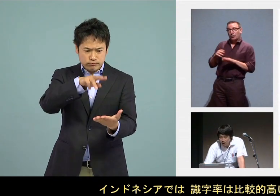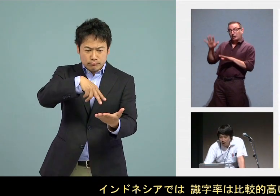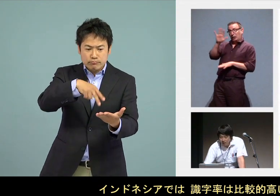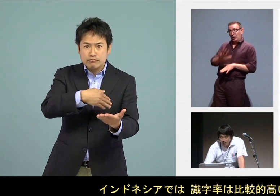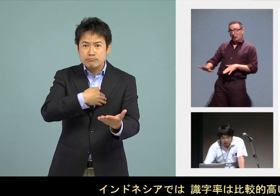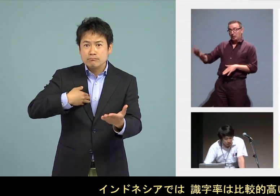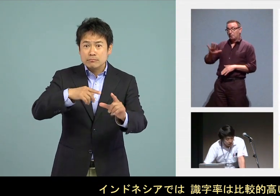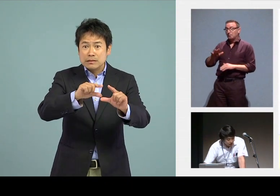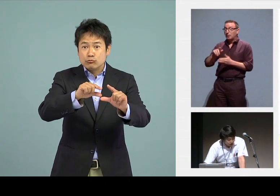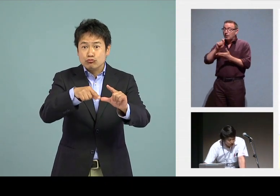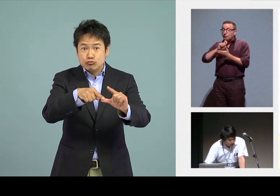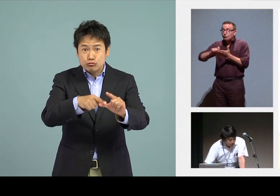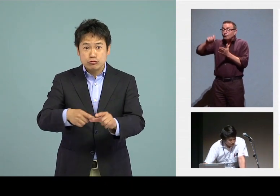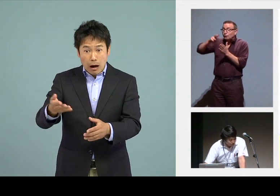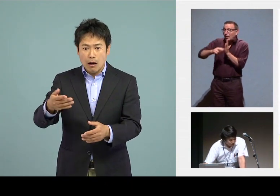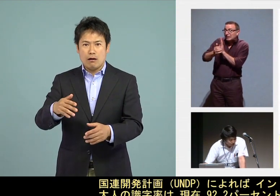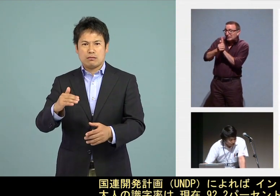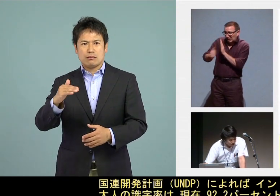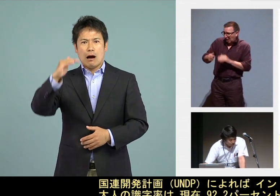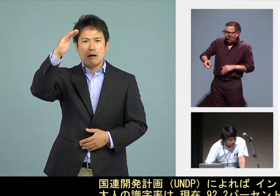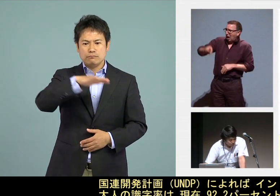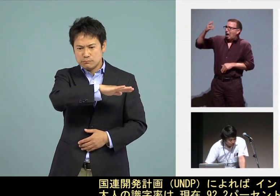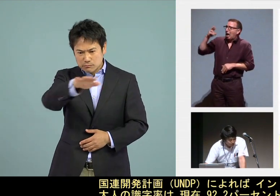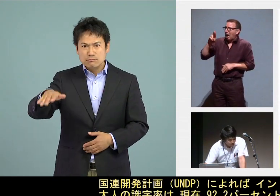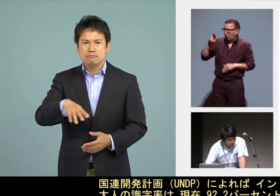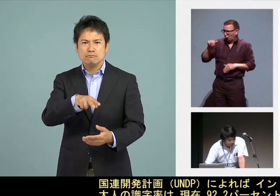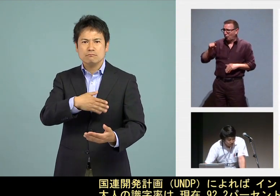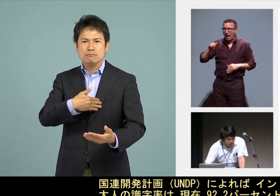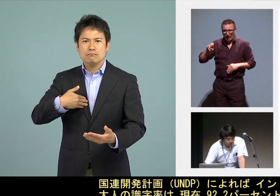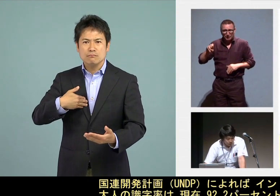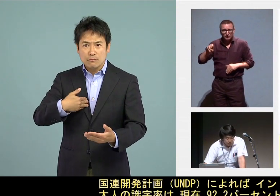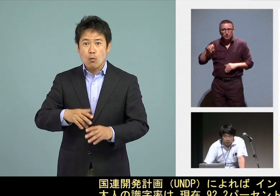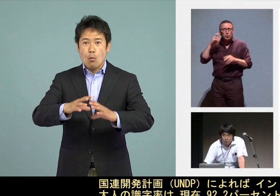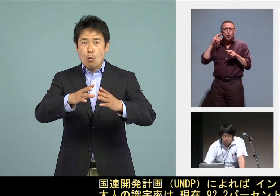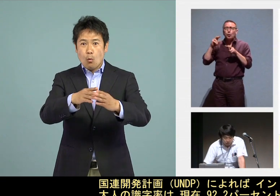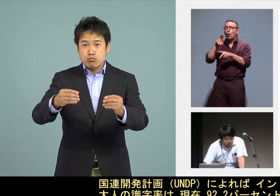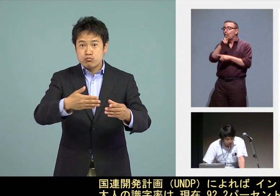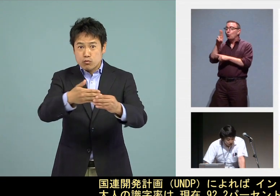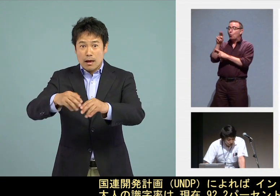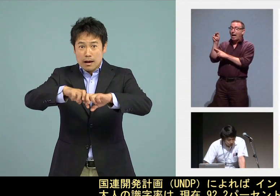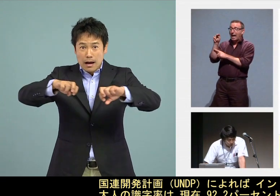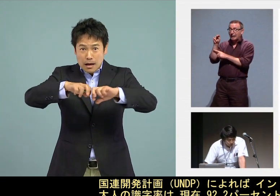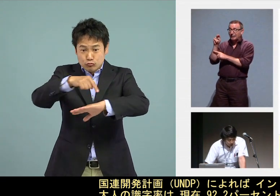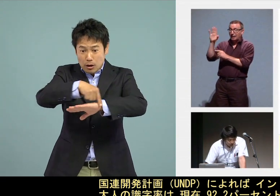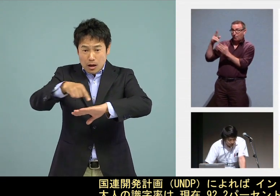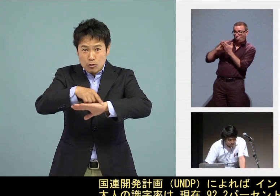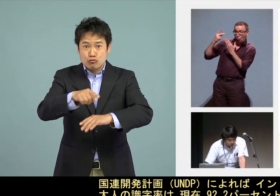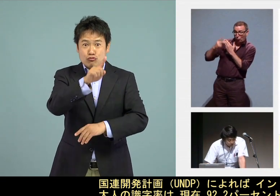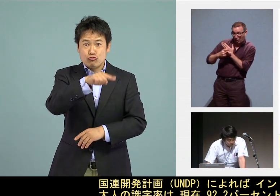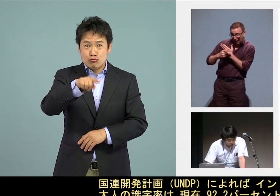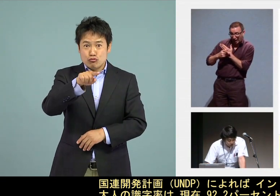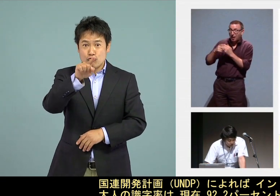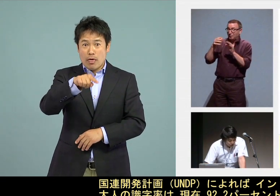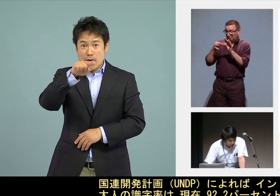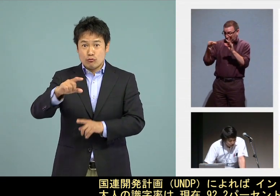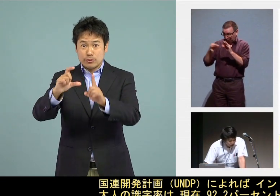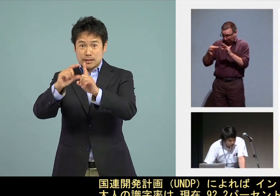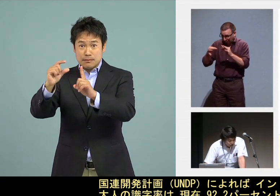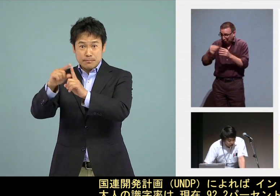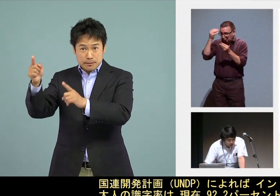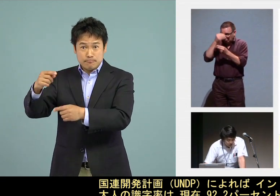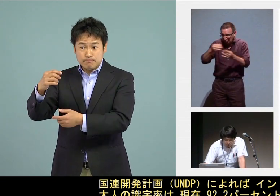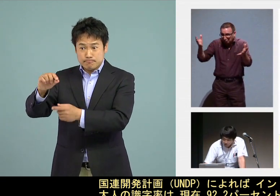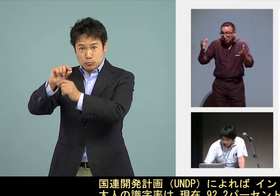relatively high. According to United Nations Development Program, the adult literacy rate